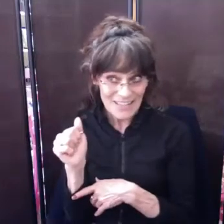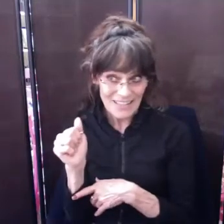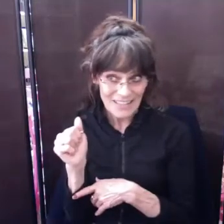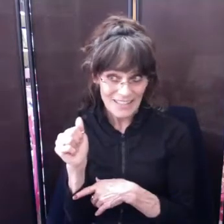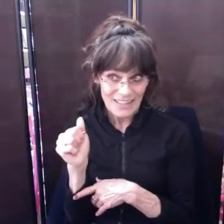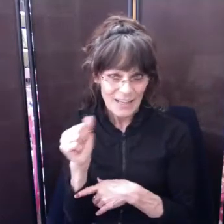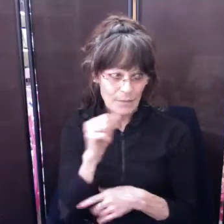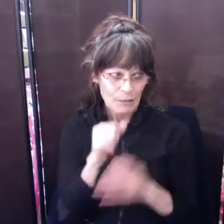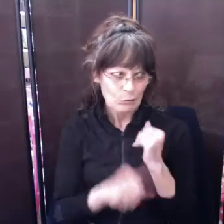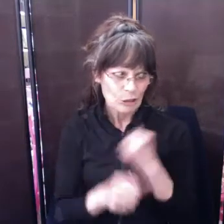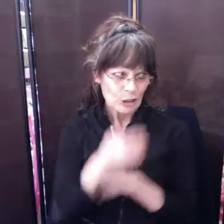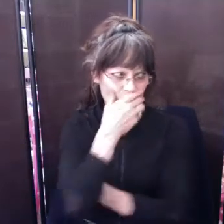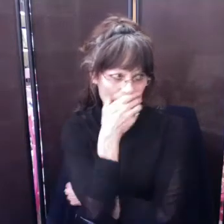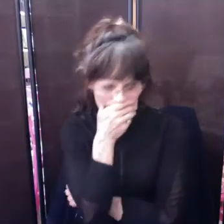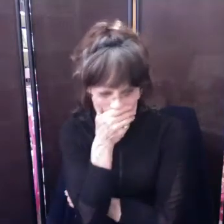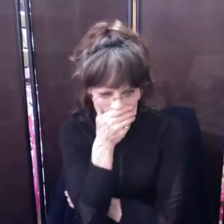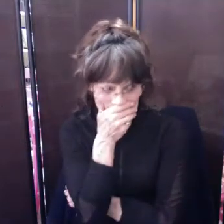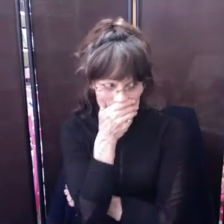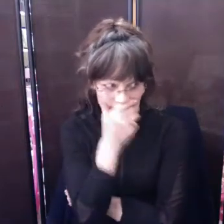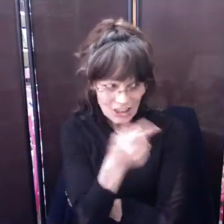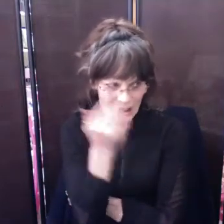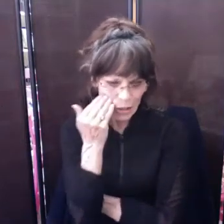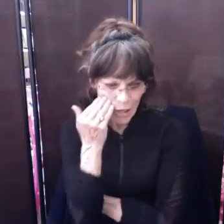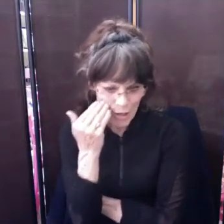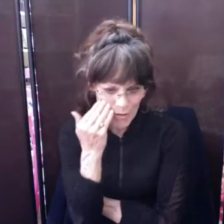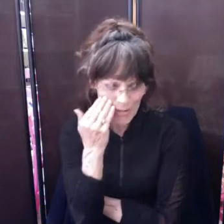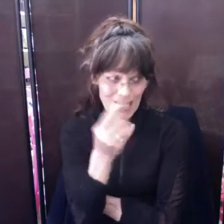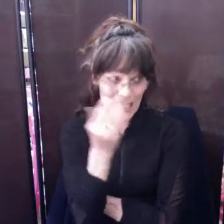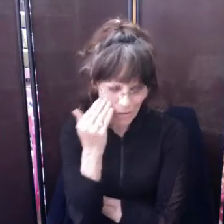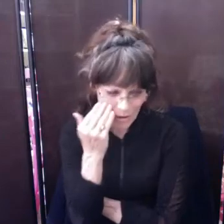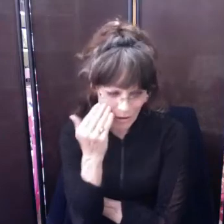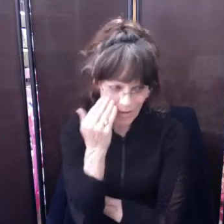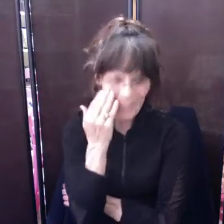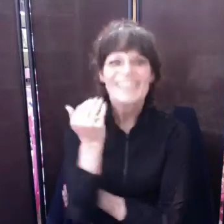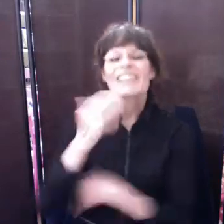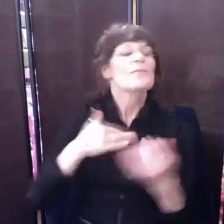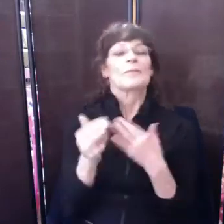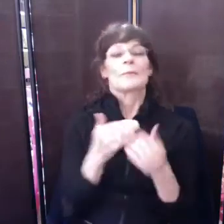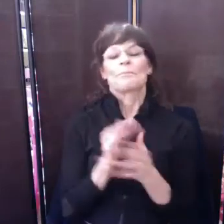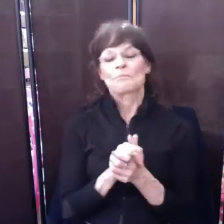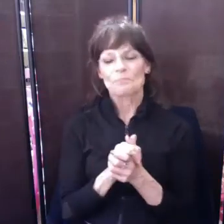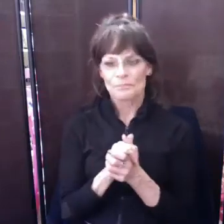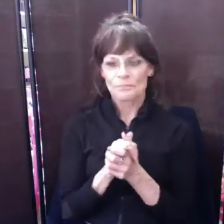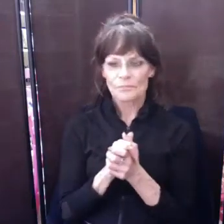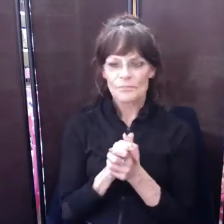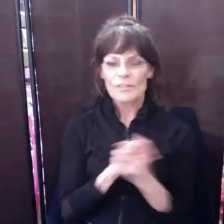oh God, she knows, you know, she knows. And anyway, I went to meet him 3 days